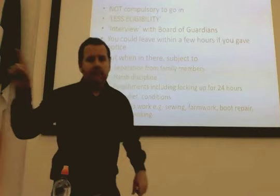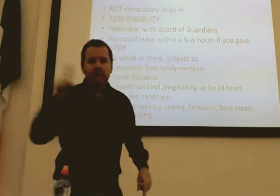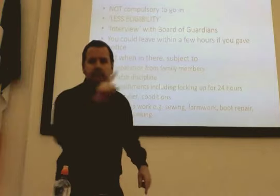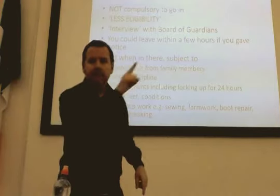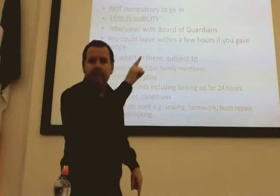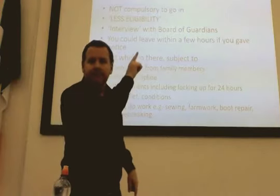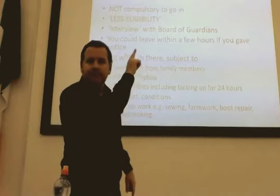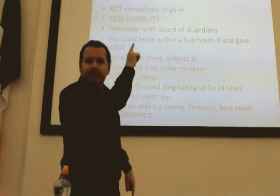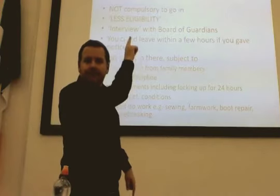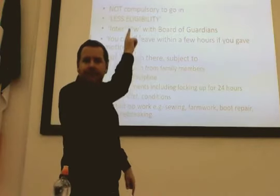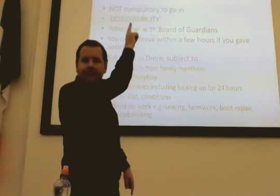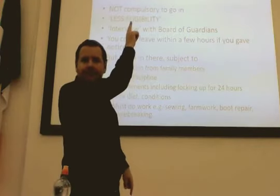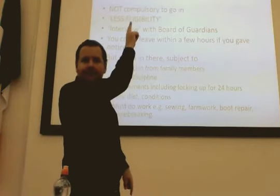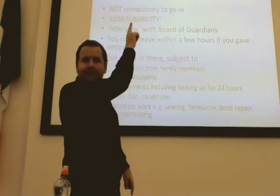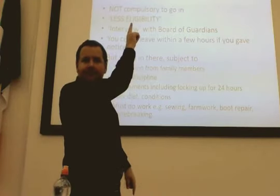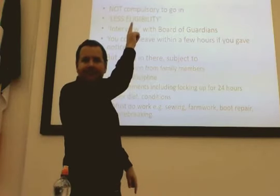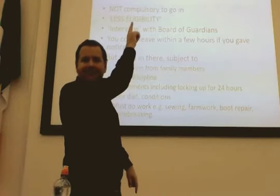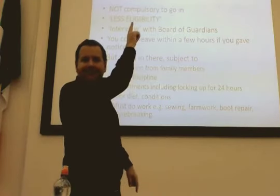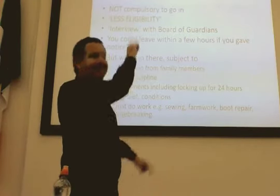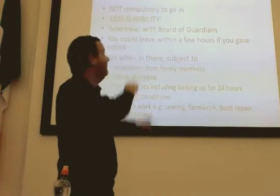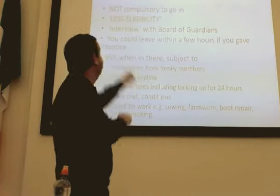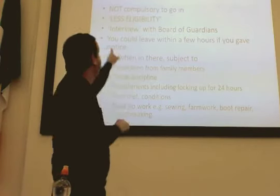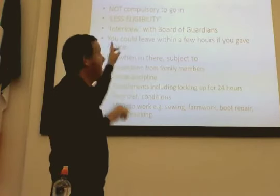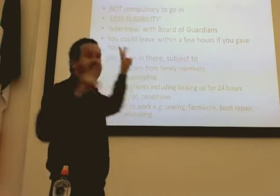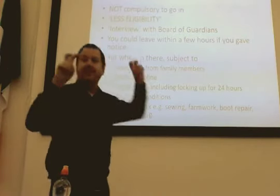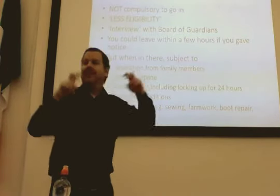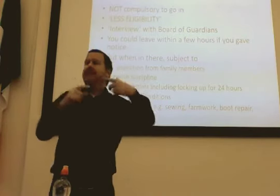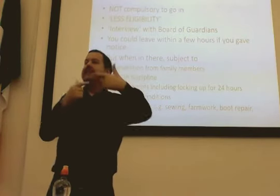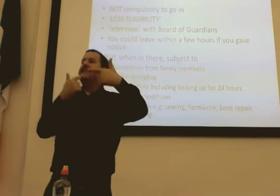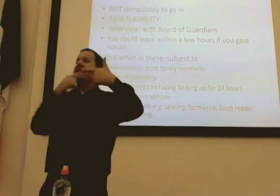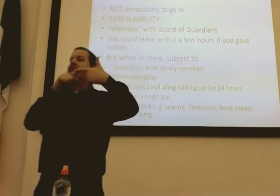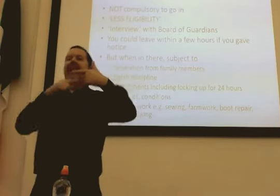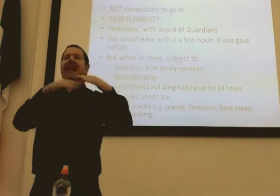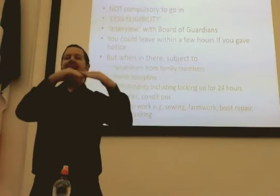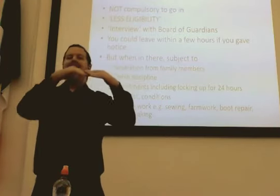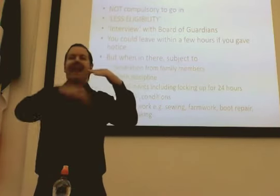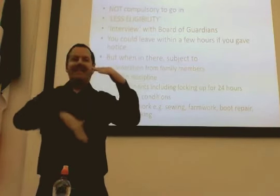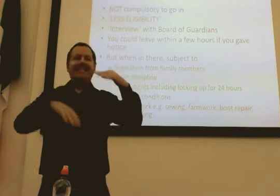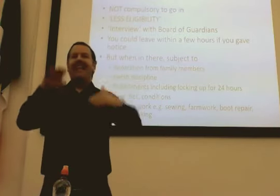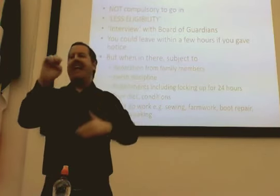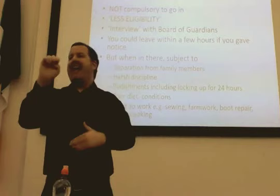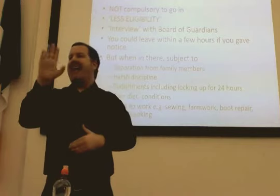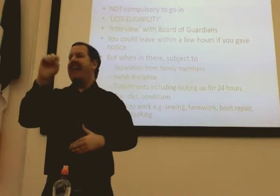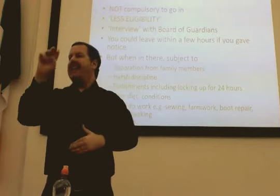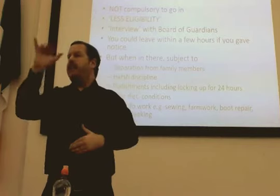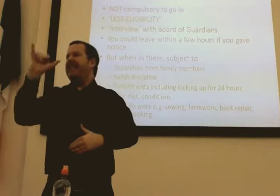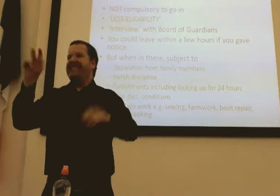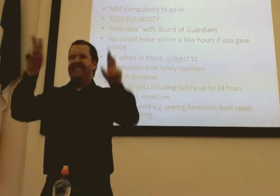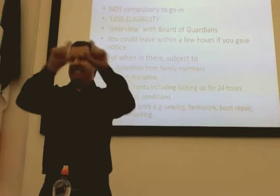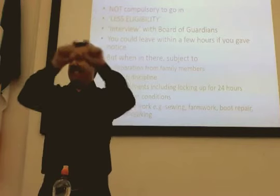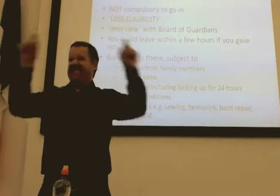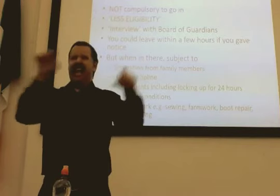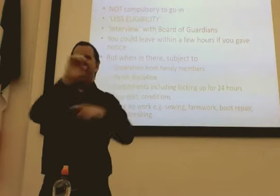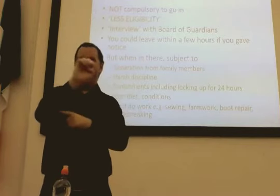And secondly, I don't know if at home you can see it at the top of the PowerPoint here, but it says